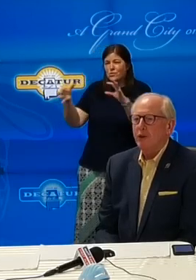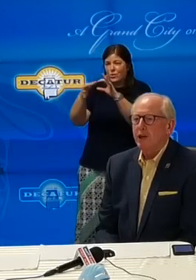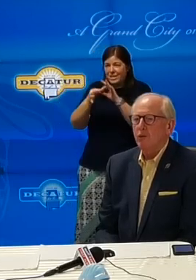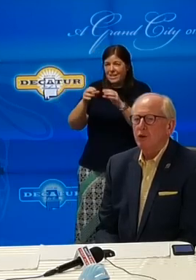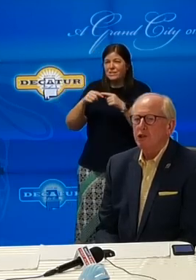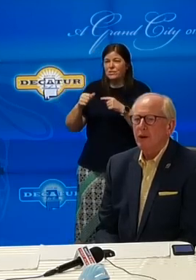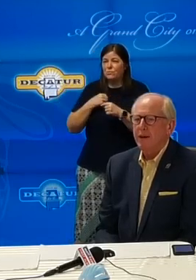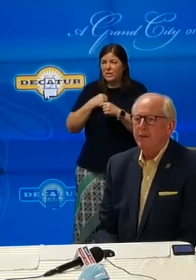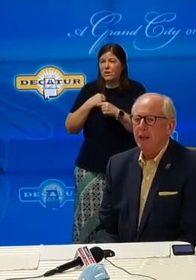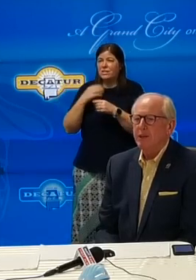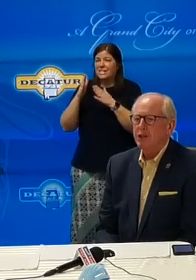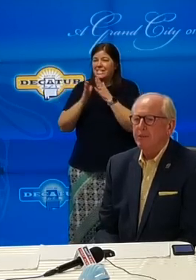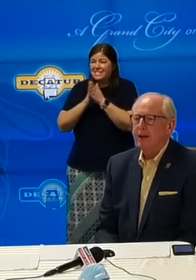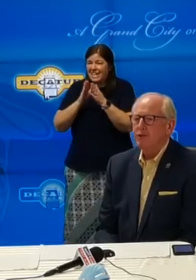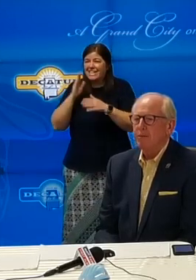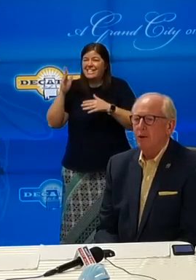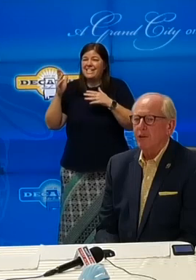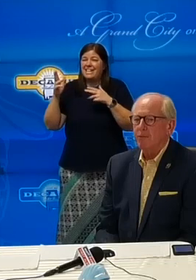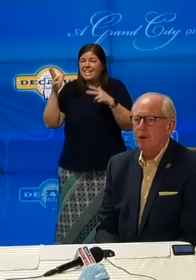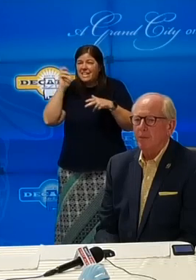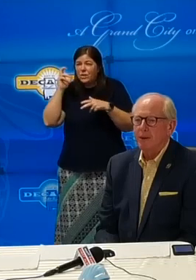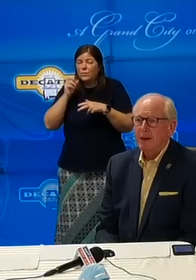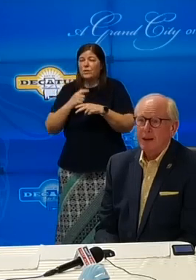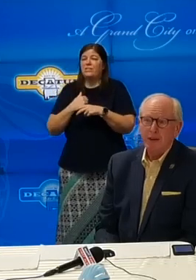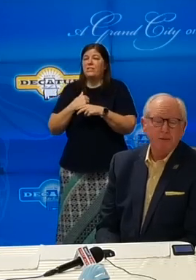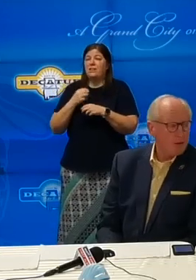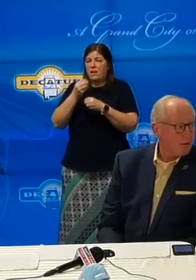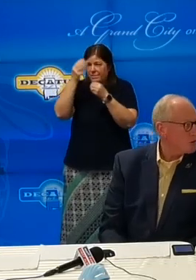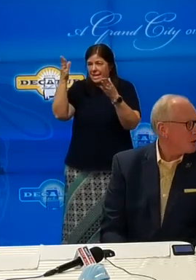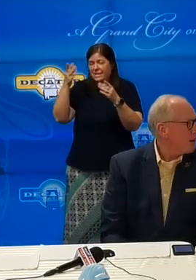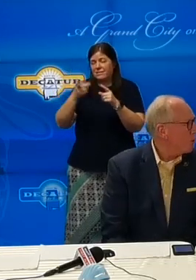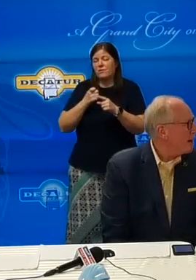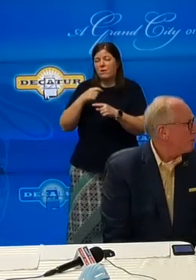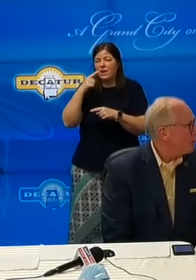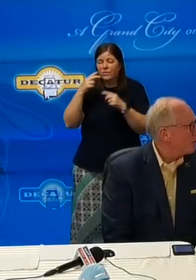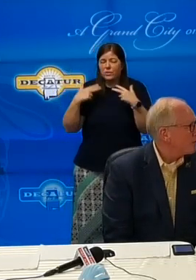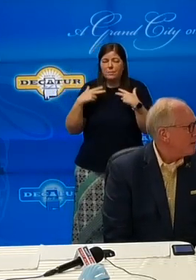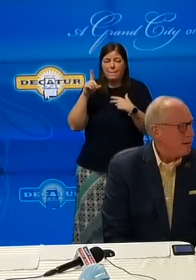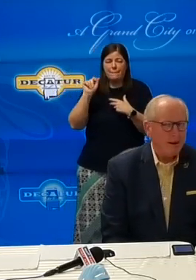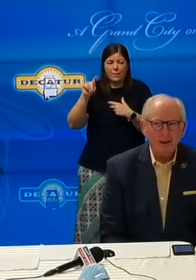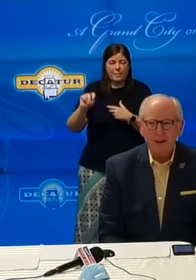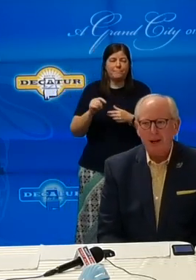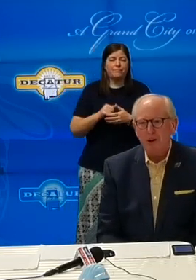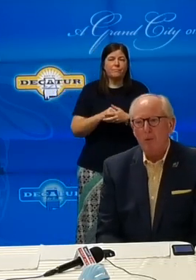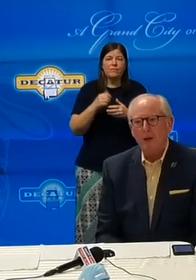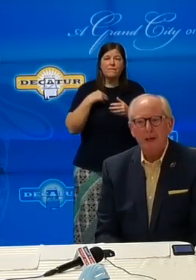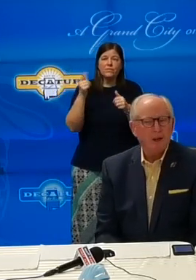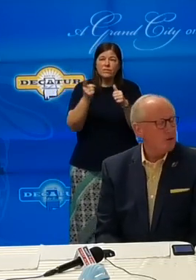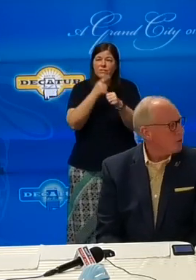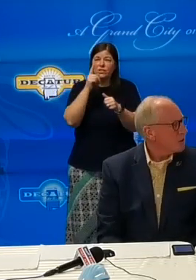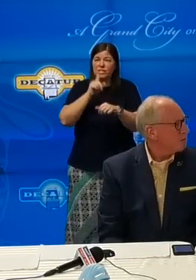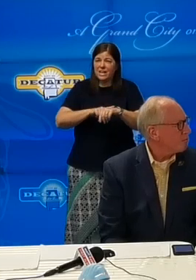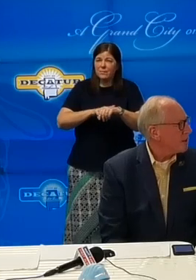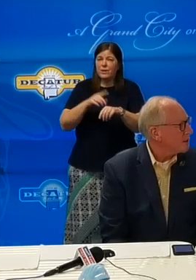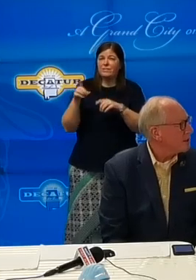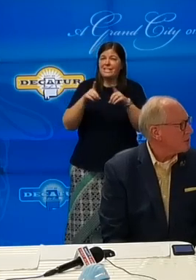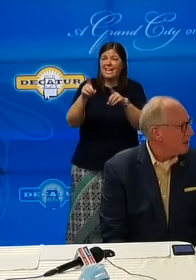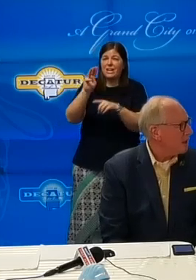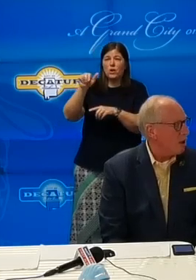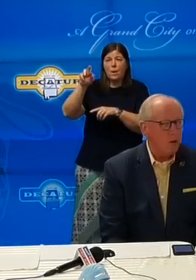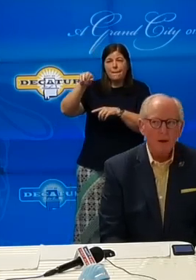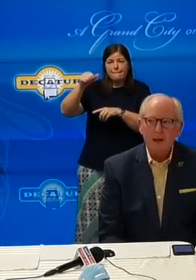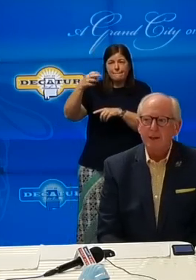Look forward to hearing what you have and latest updates from our health department. And then for the first time, we have with us Decatur Morgan County Tourism